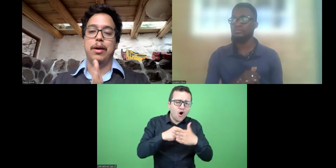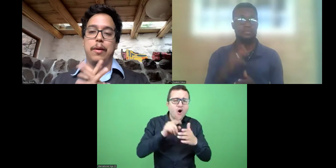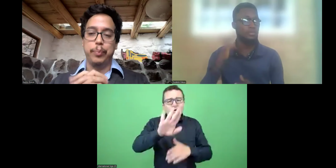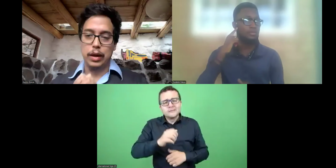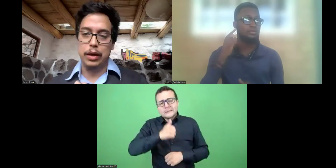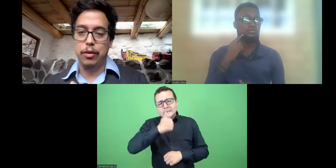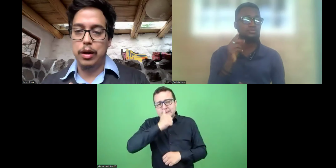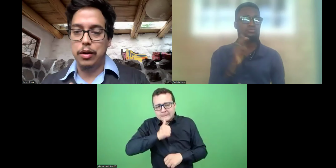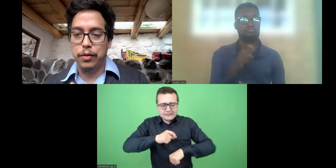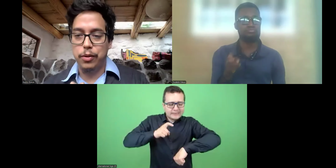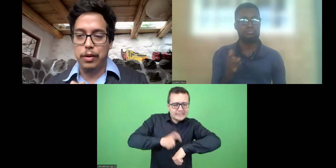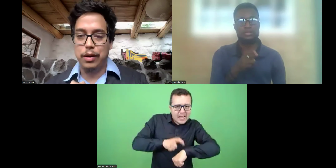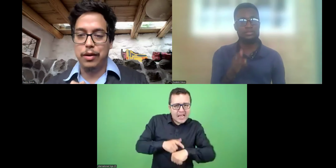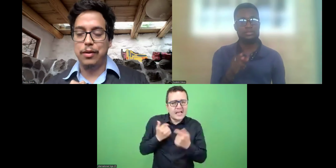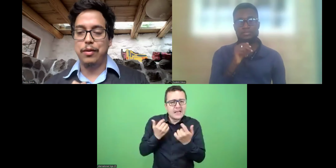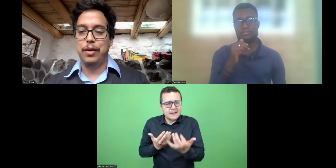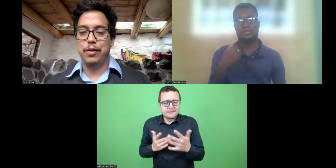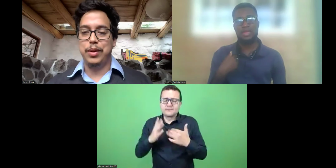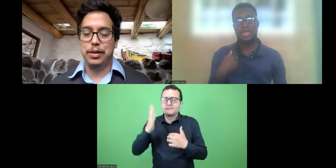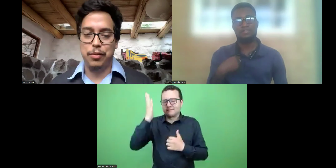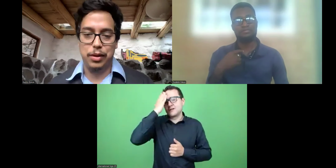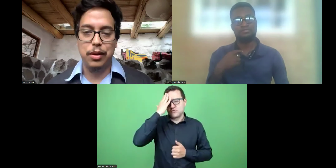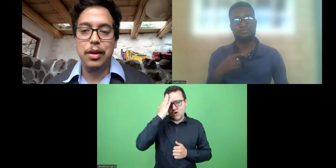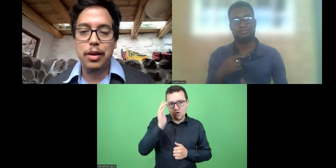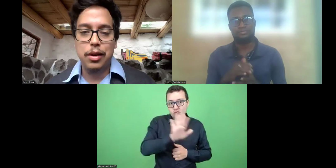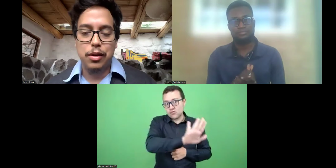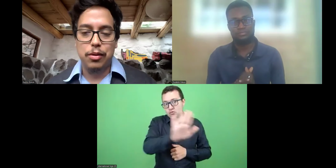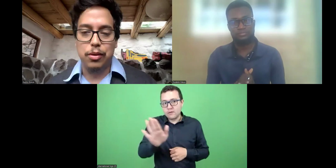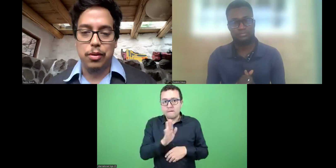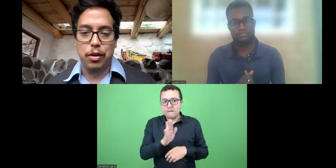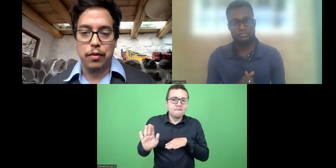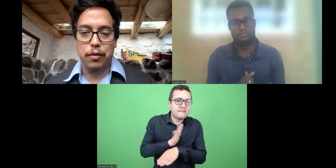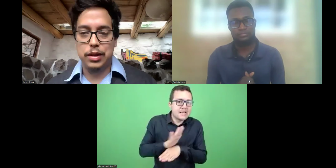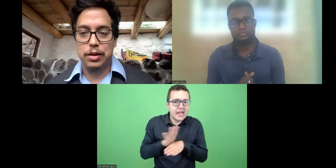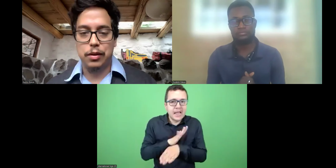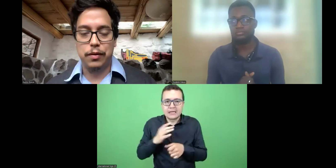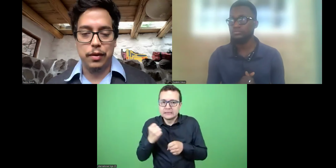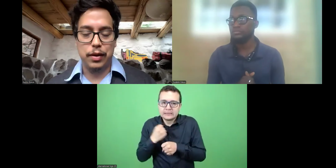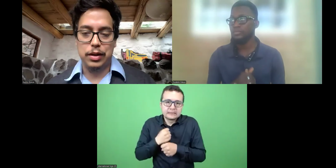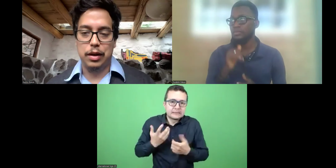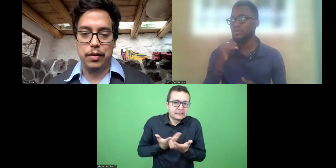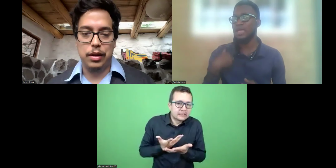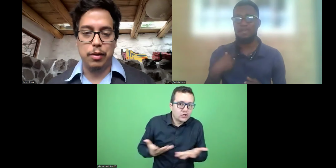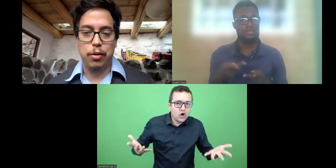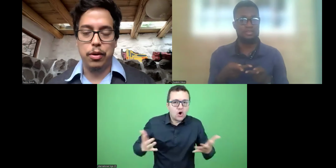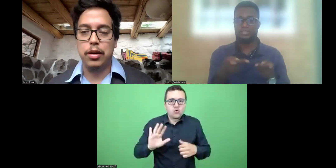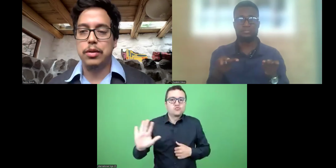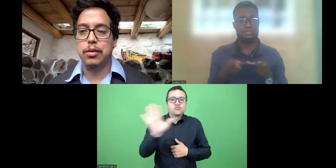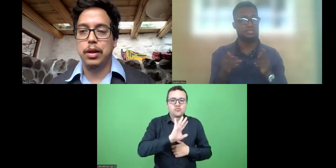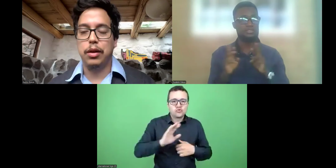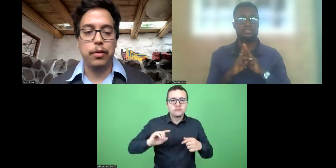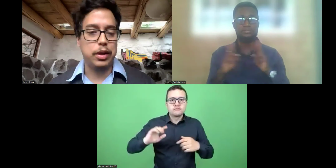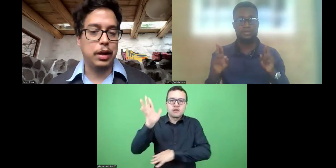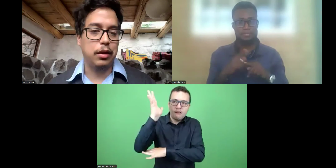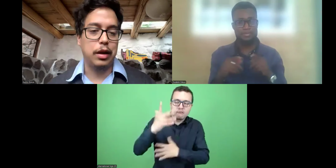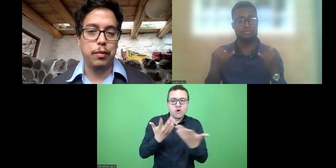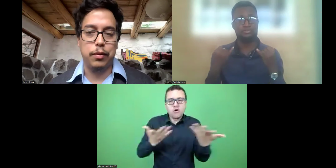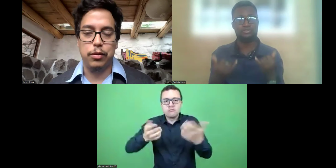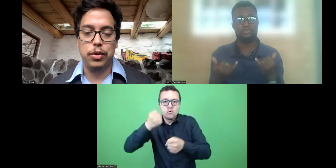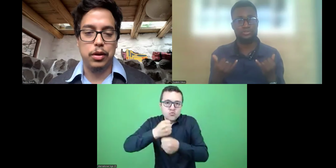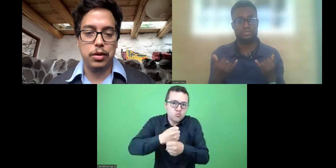time. I know a lot of you are very busy with, conferences, all of the events and everyday work. So thank you for taking